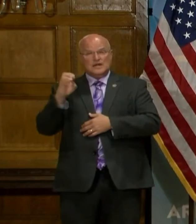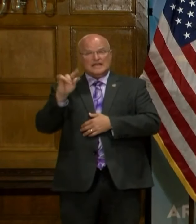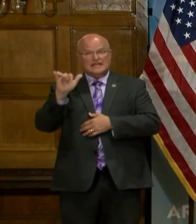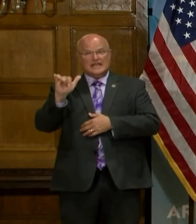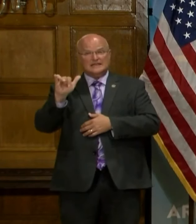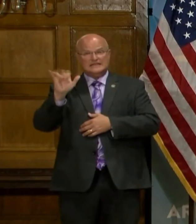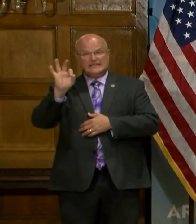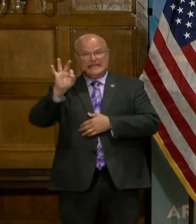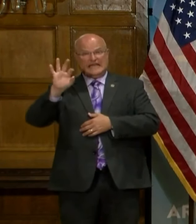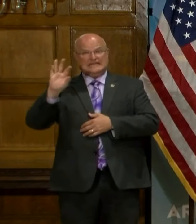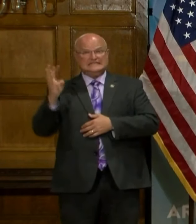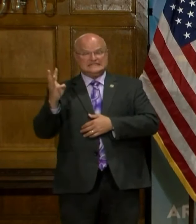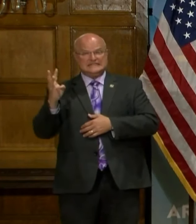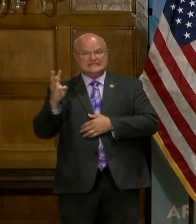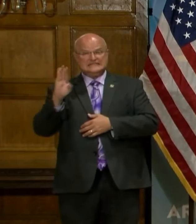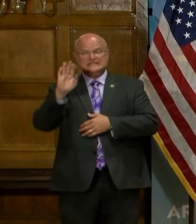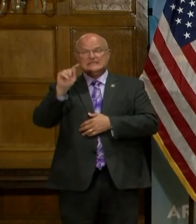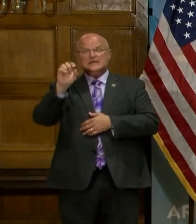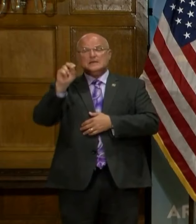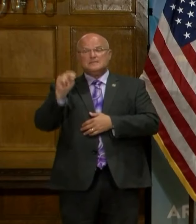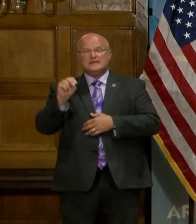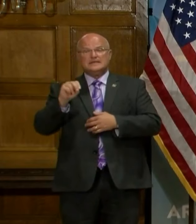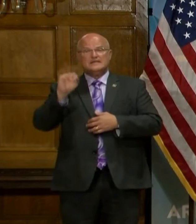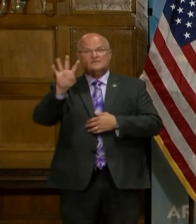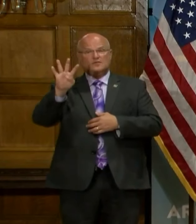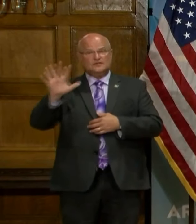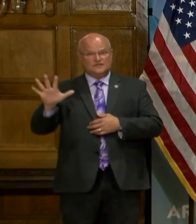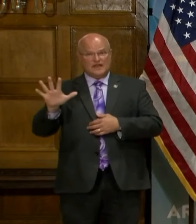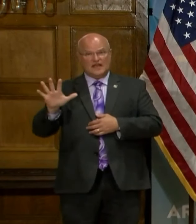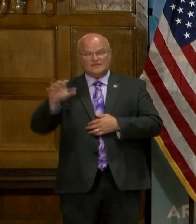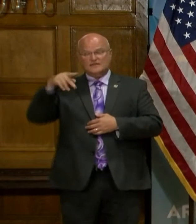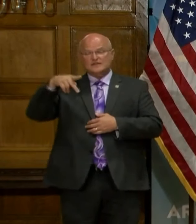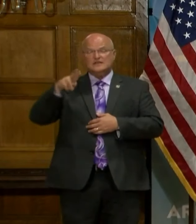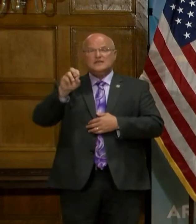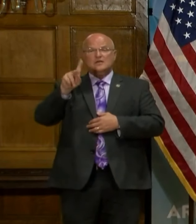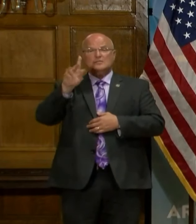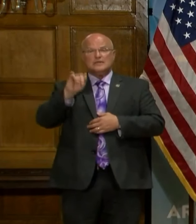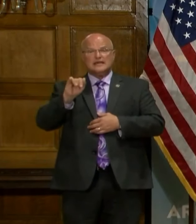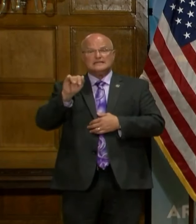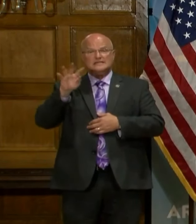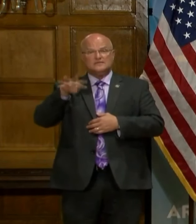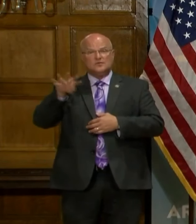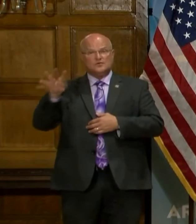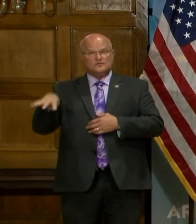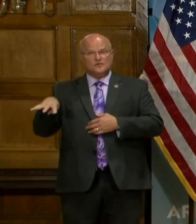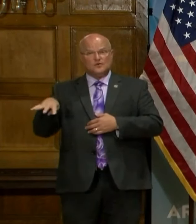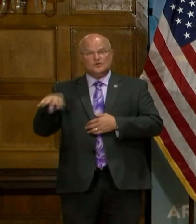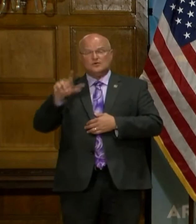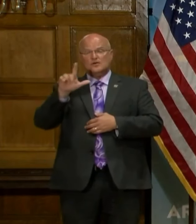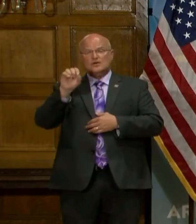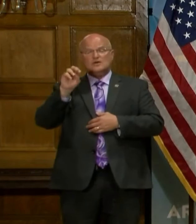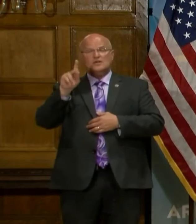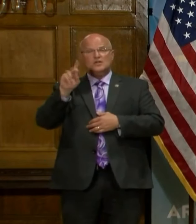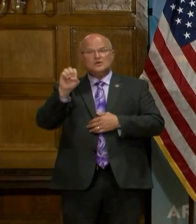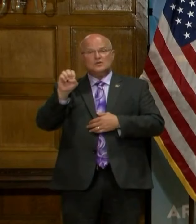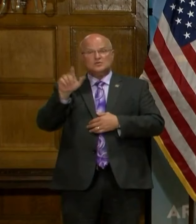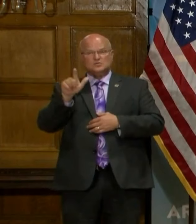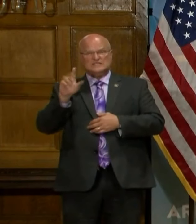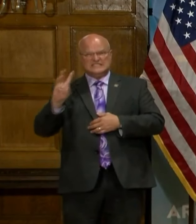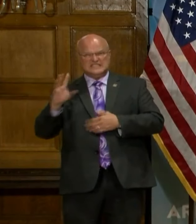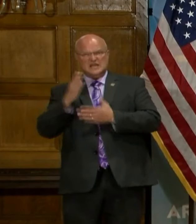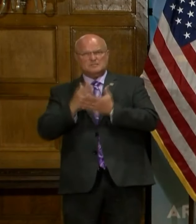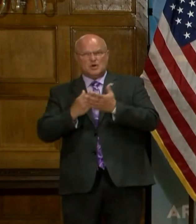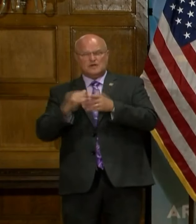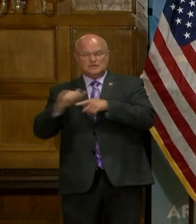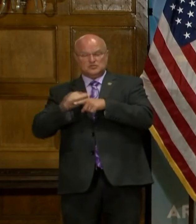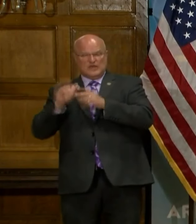had 96, Benton 45, Pulaski 44, Lonoke 26, which is part of